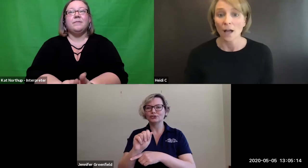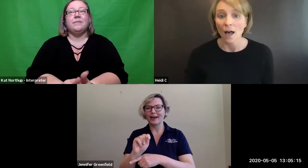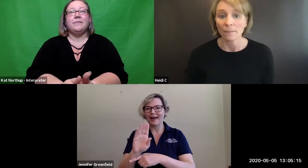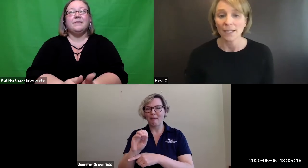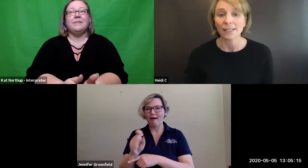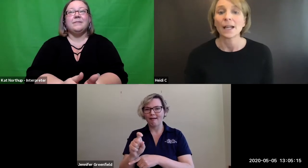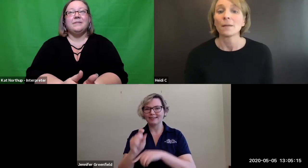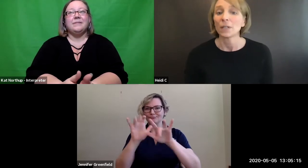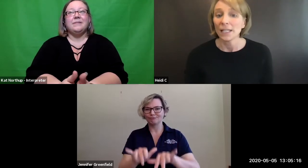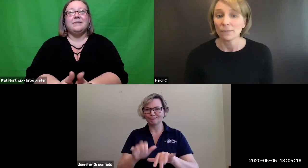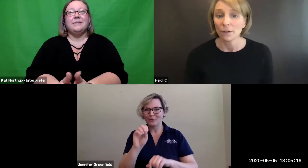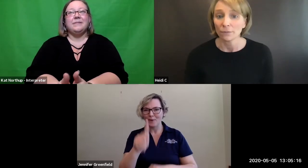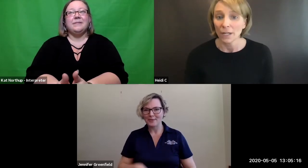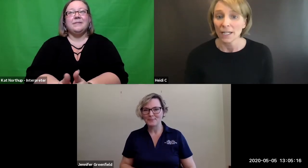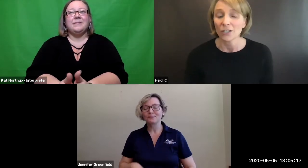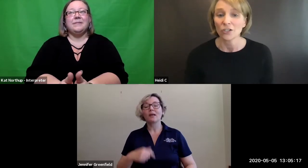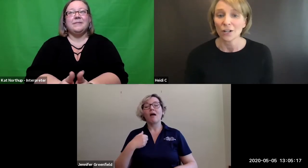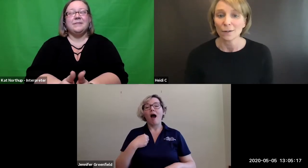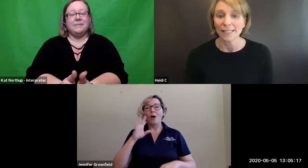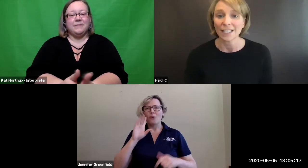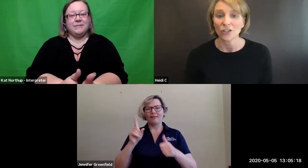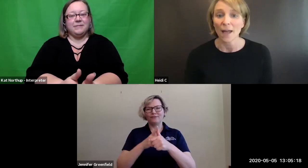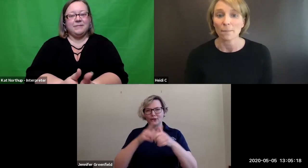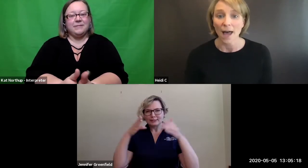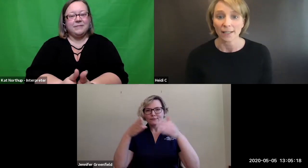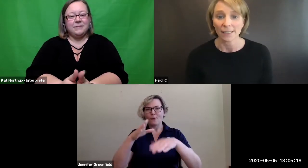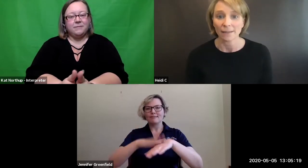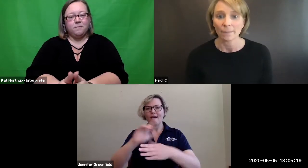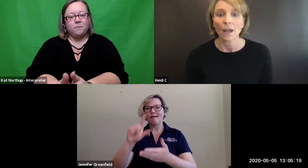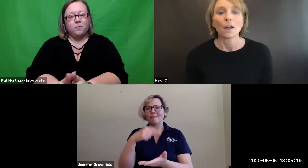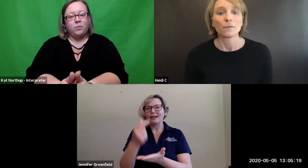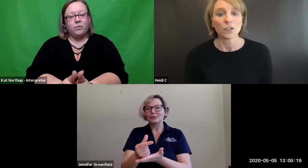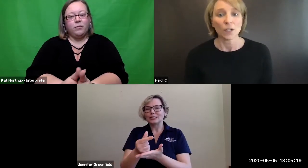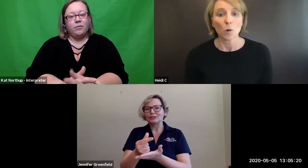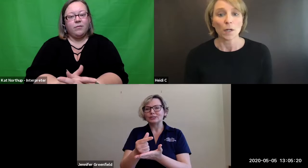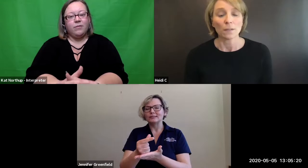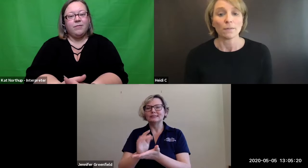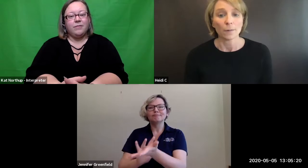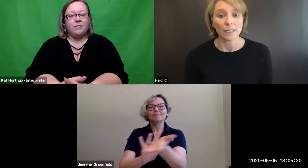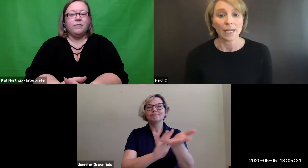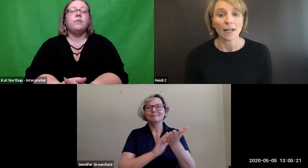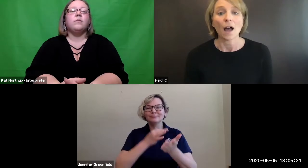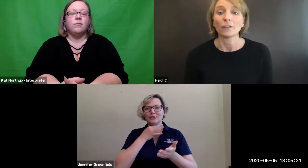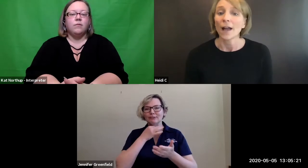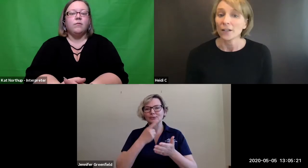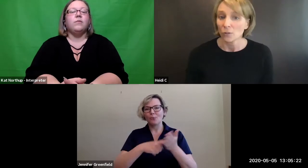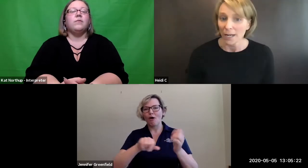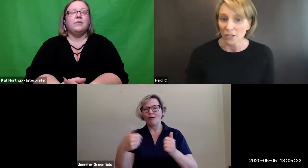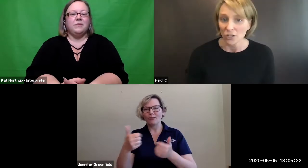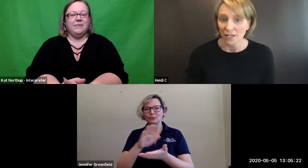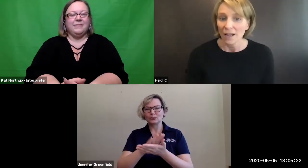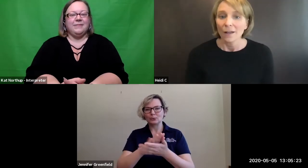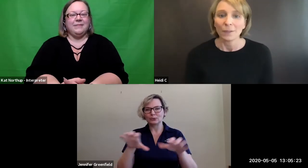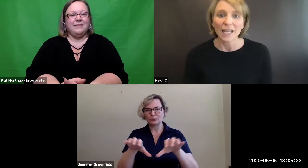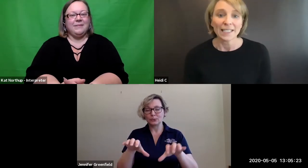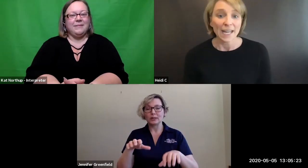or comments, please feel free to share those in the chat box. First, I'm going to be focusing on